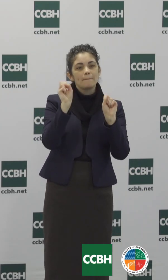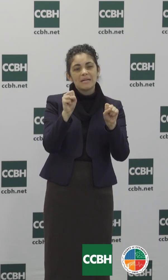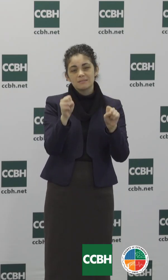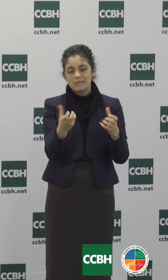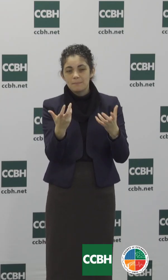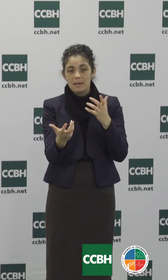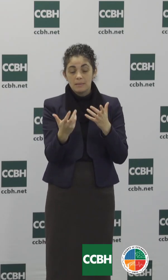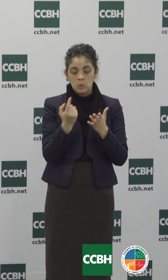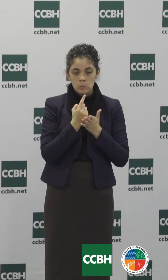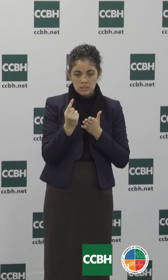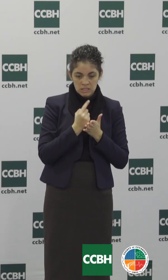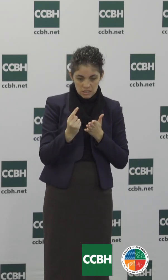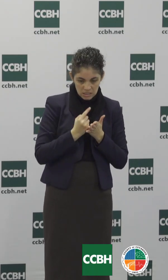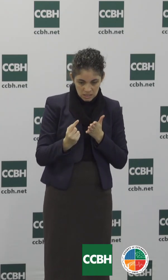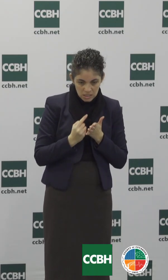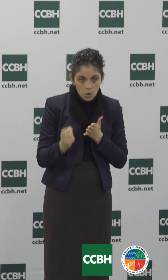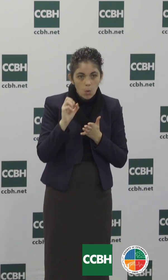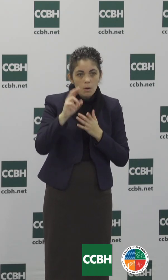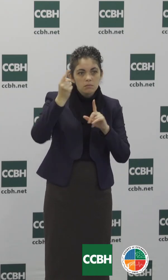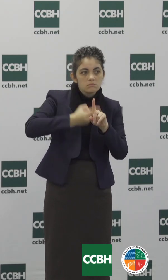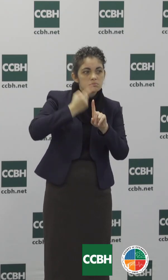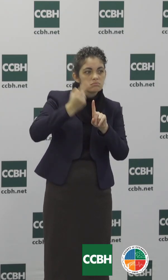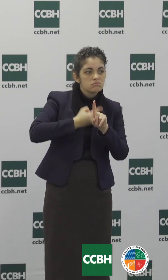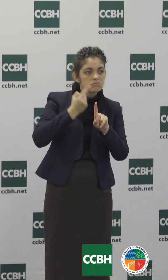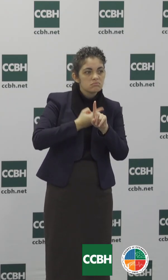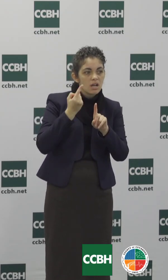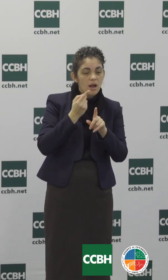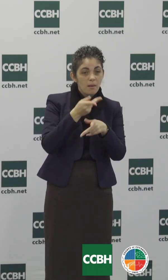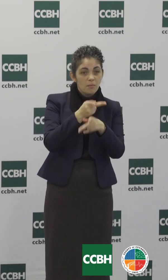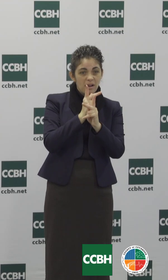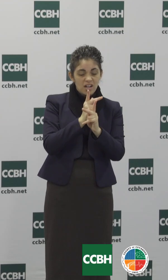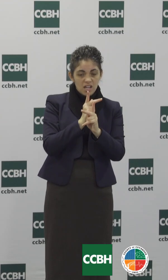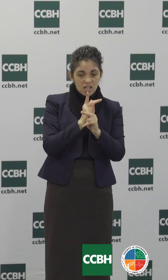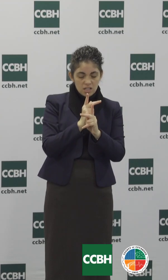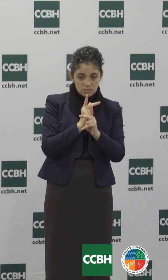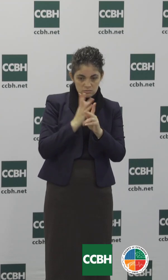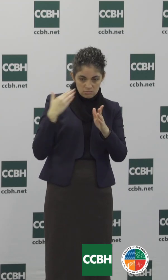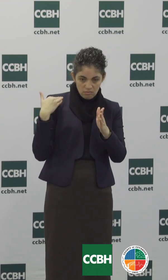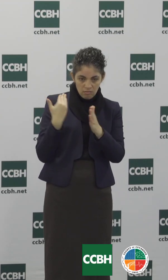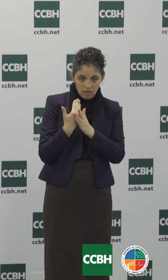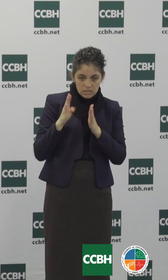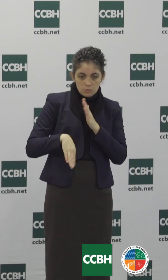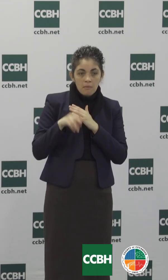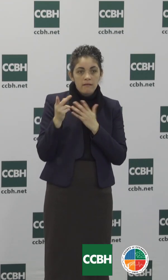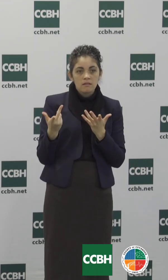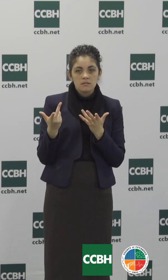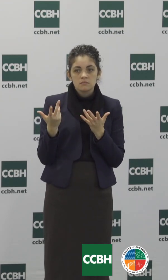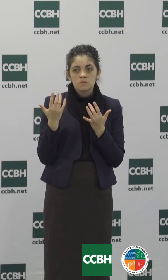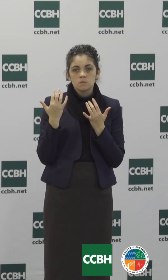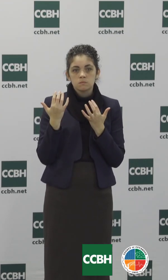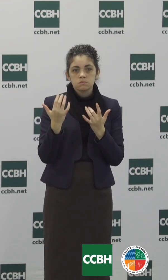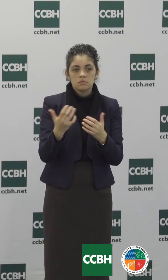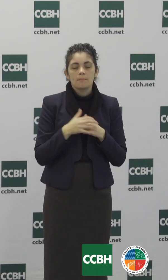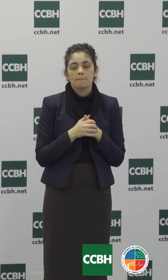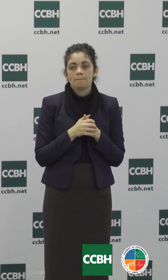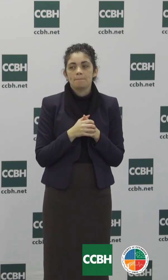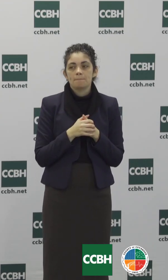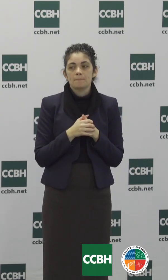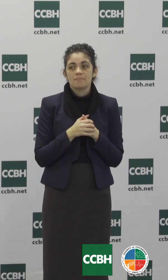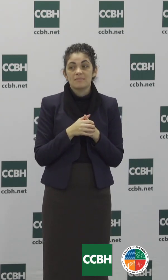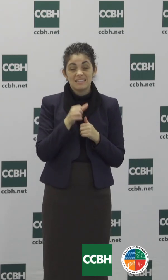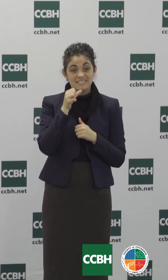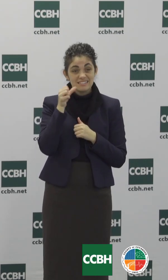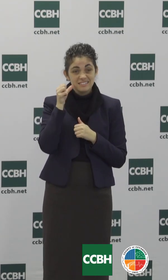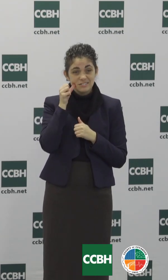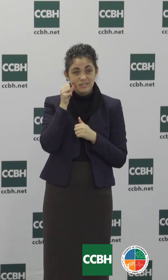you may have to wait weeks or months for the loan cash to come through. And